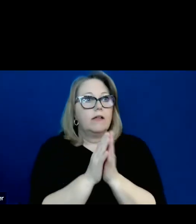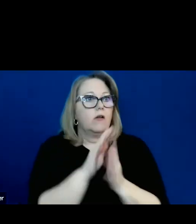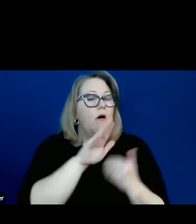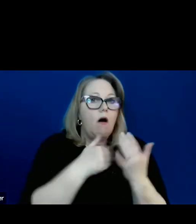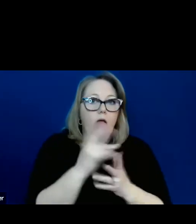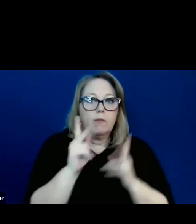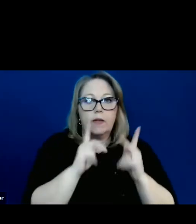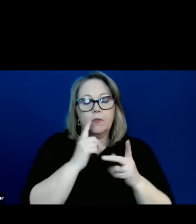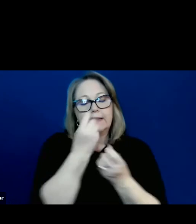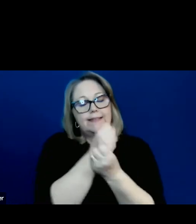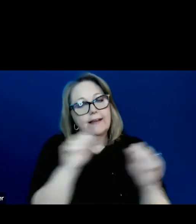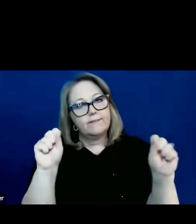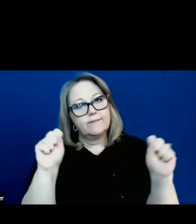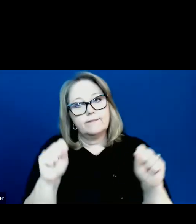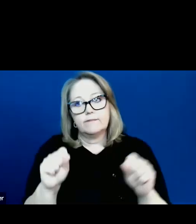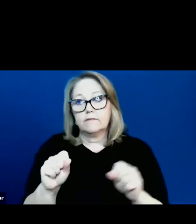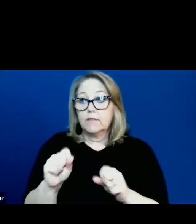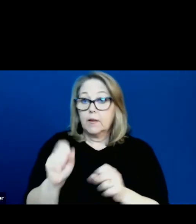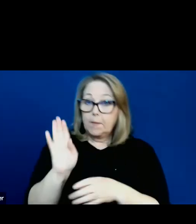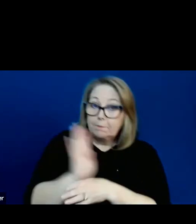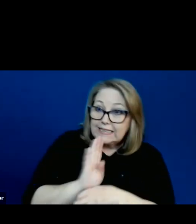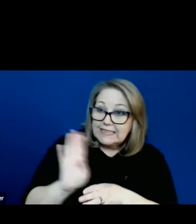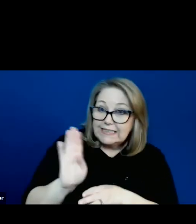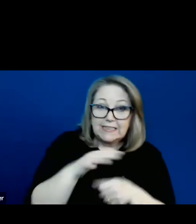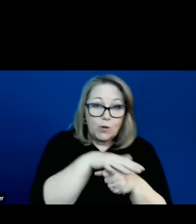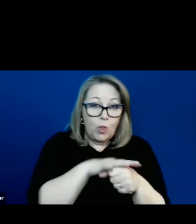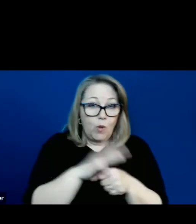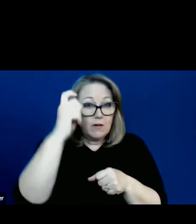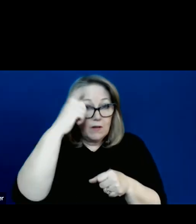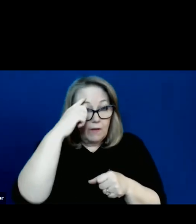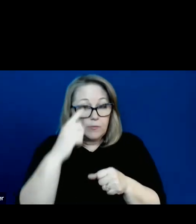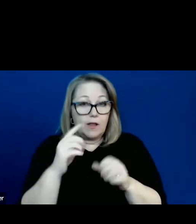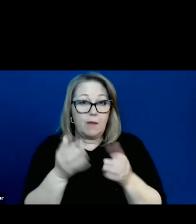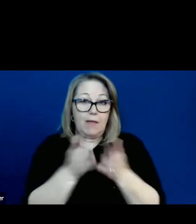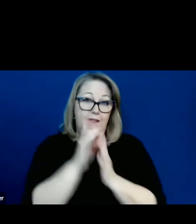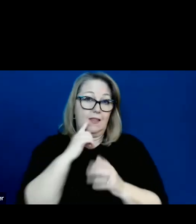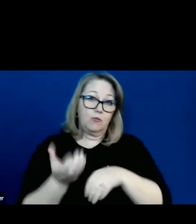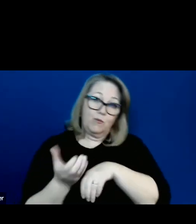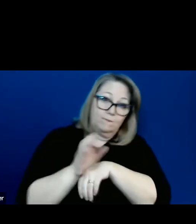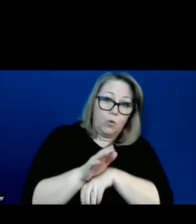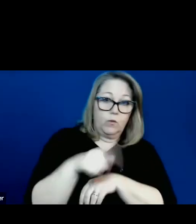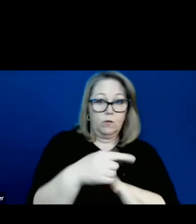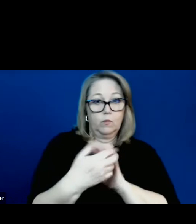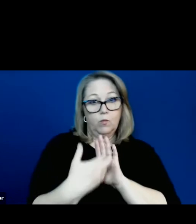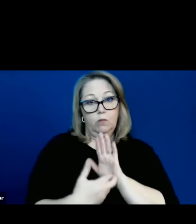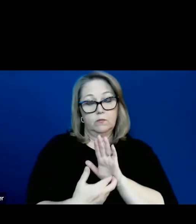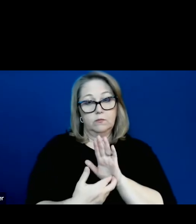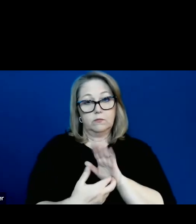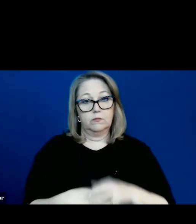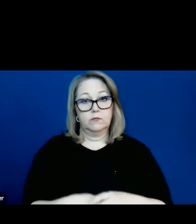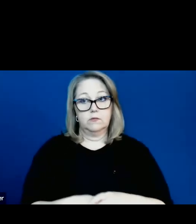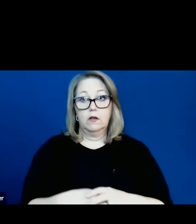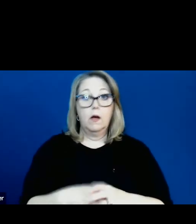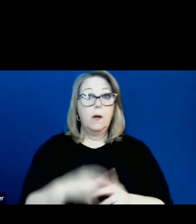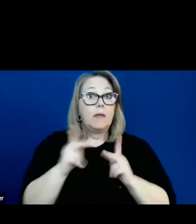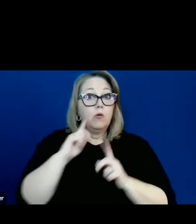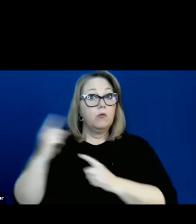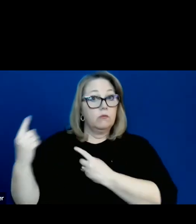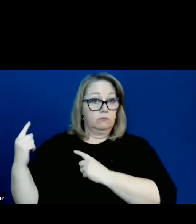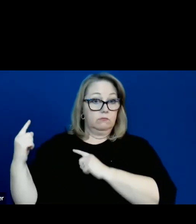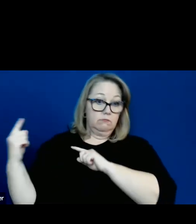I'm asking our businesses and local governments to enforce all the rules. I'm asking that our visitors respect our efforts